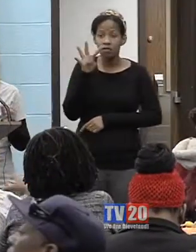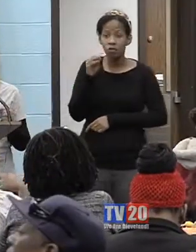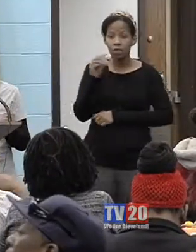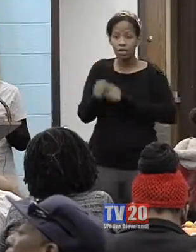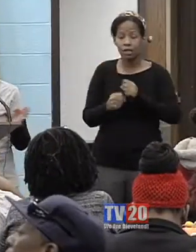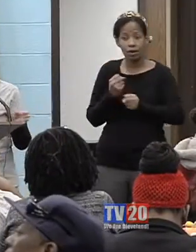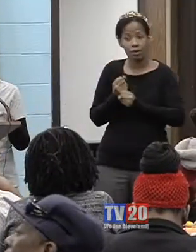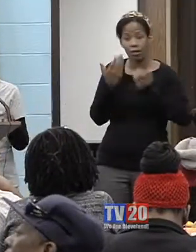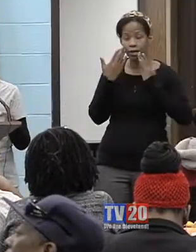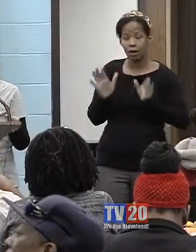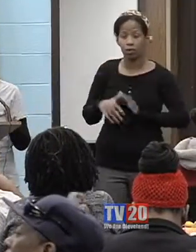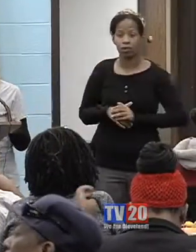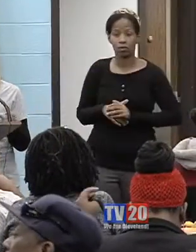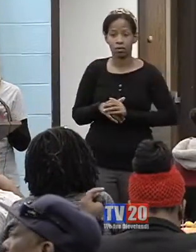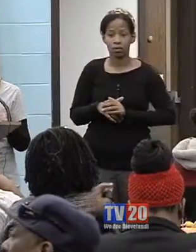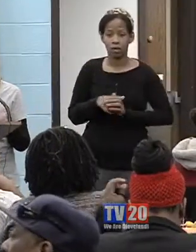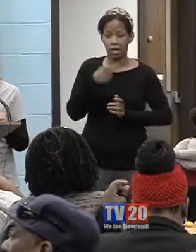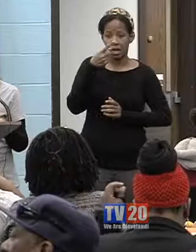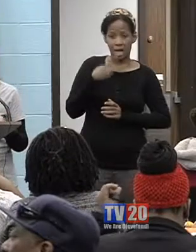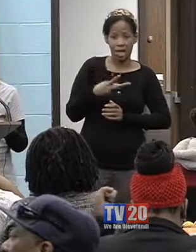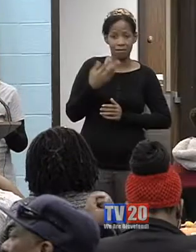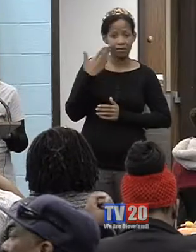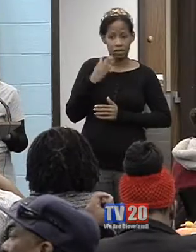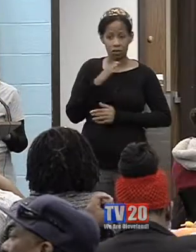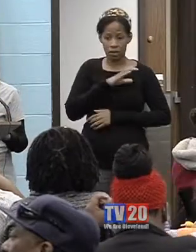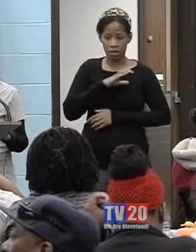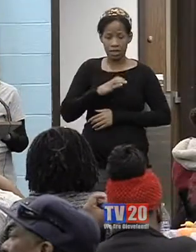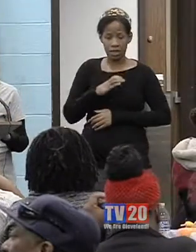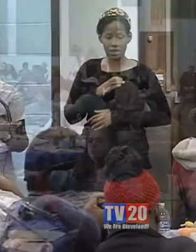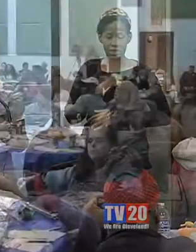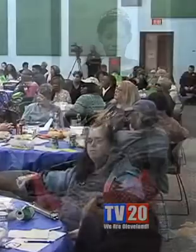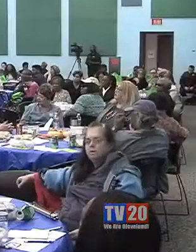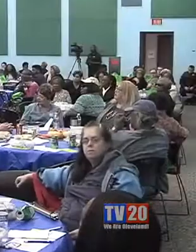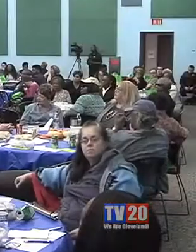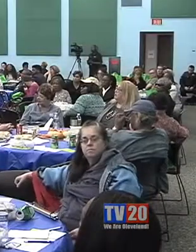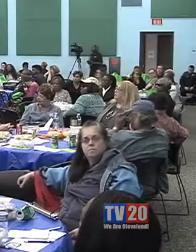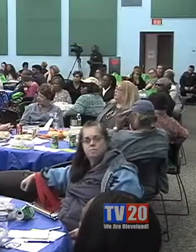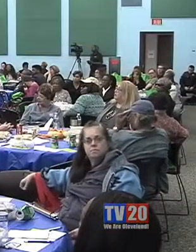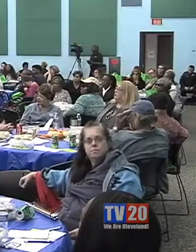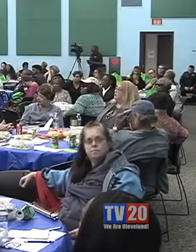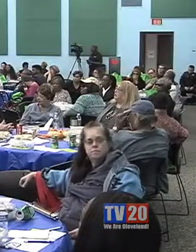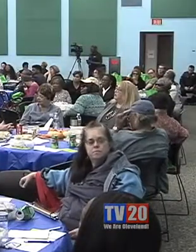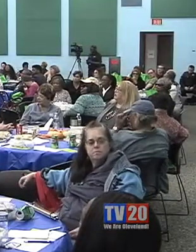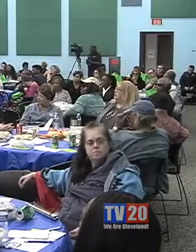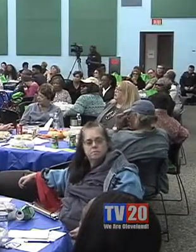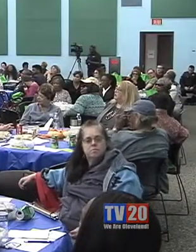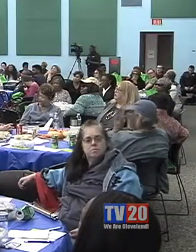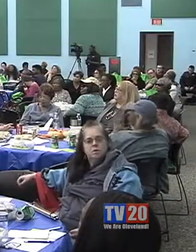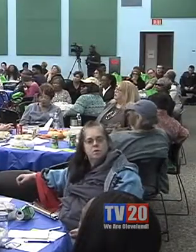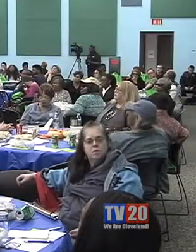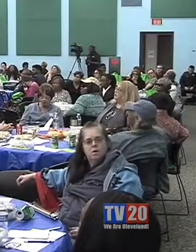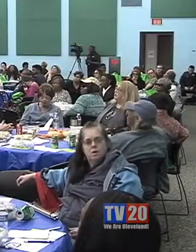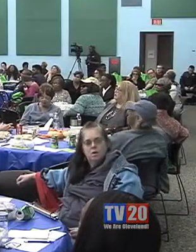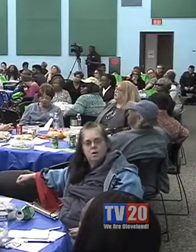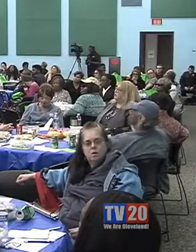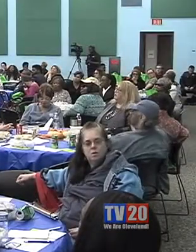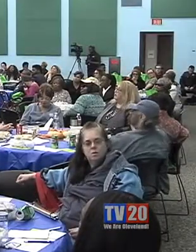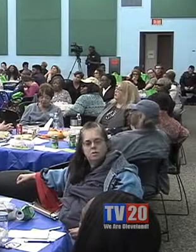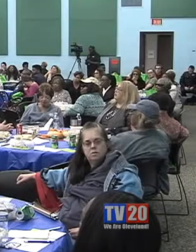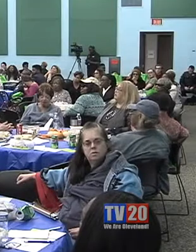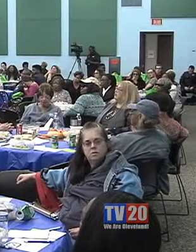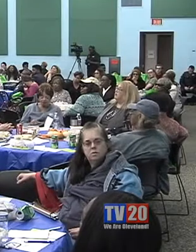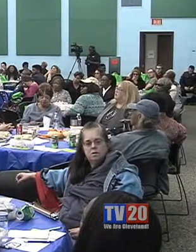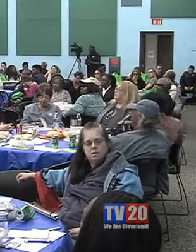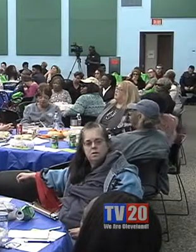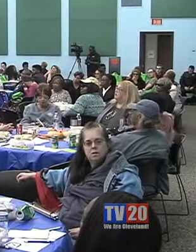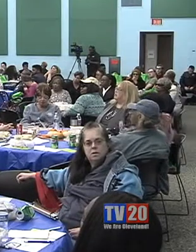years. The first half, didn't know about Cleveland Sight Center and its services. Would have made things go a little bit smoother. I'm